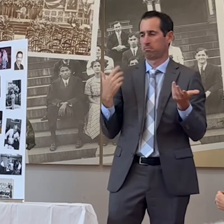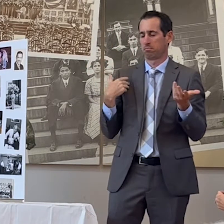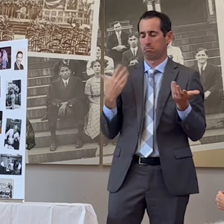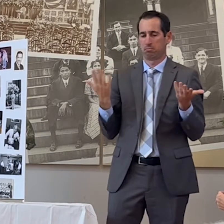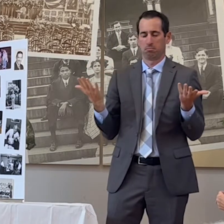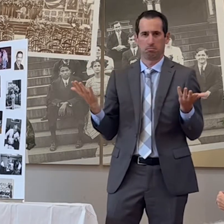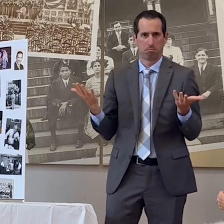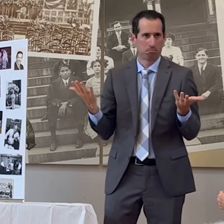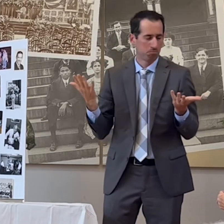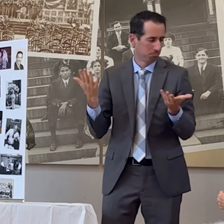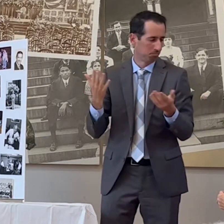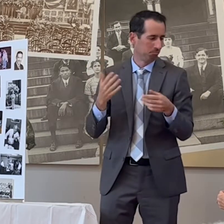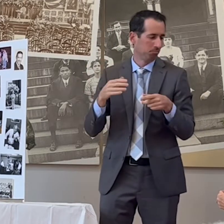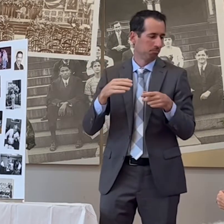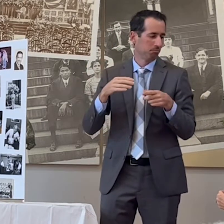to the statuette.